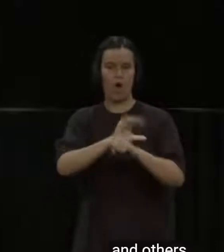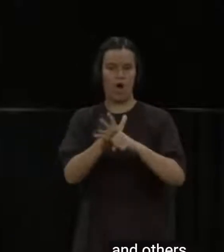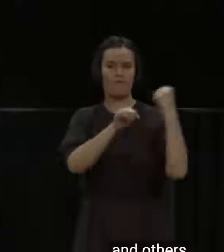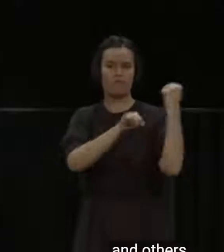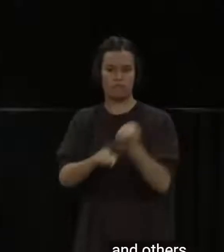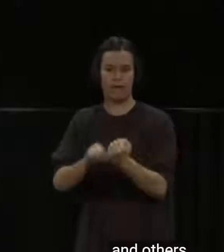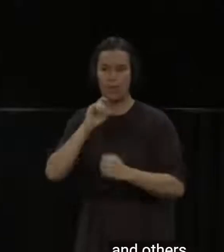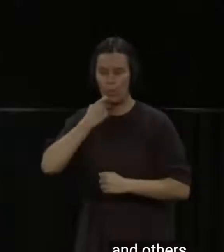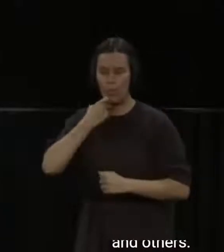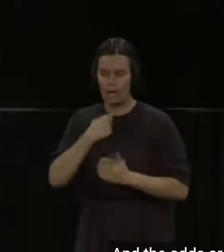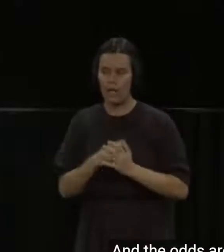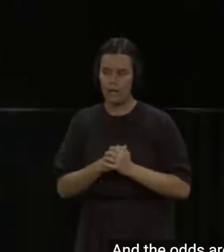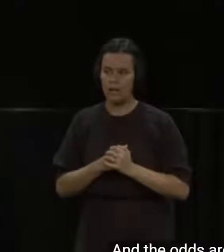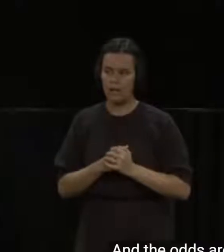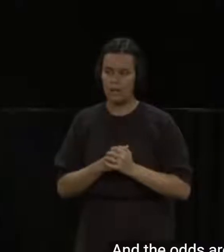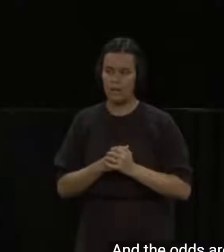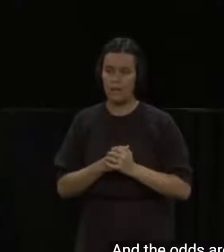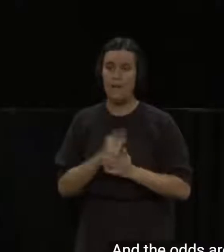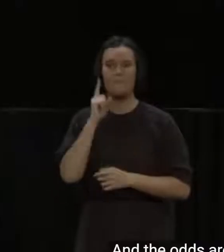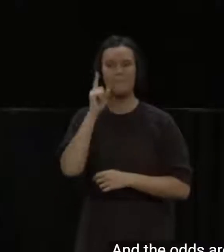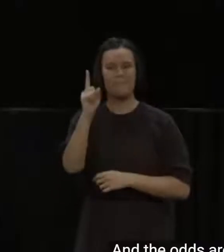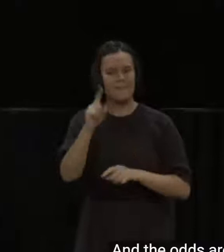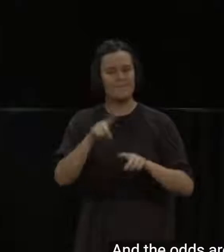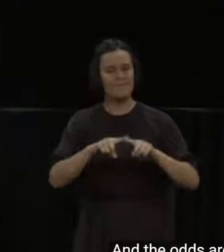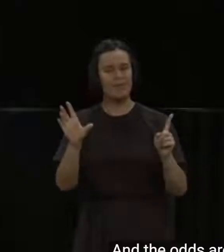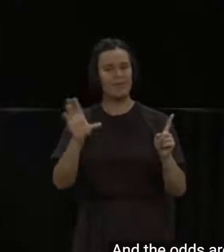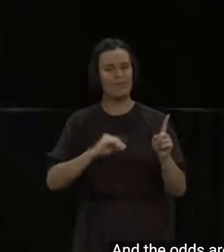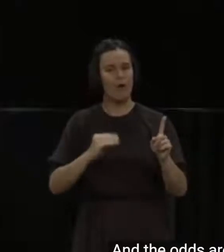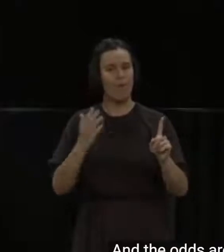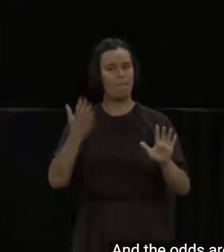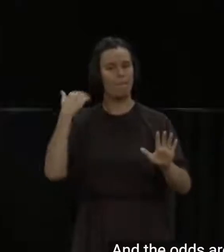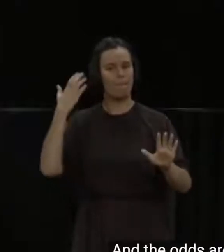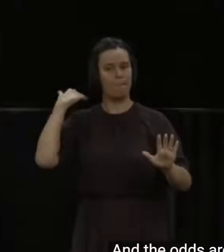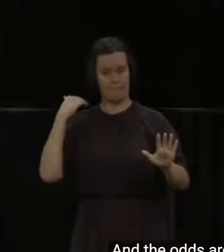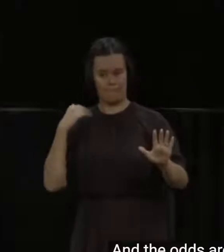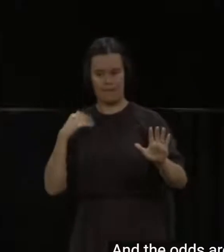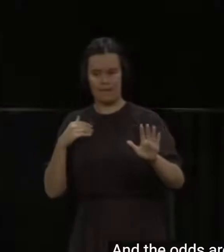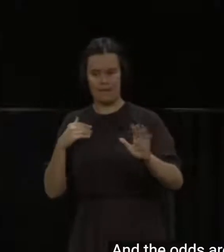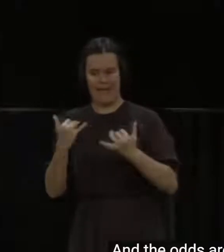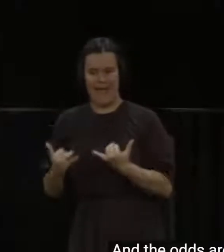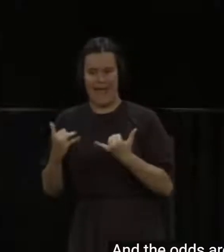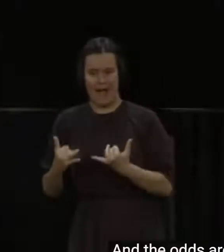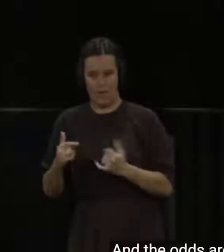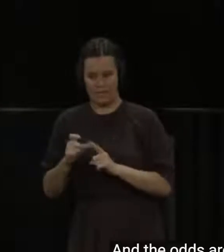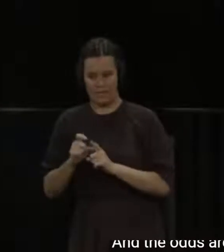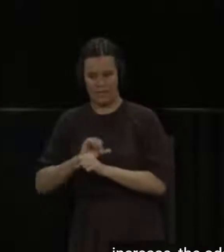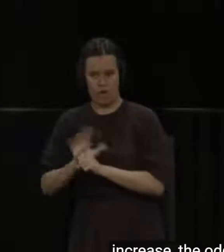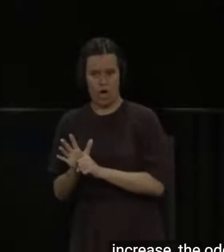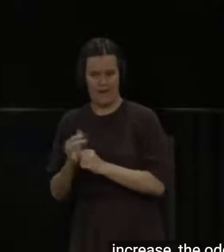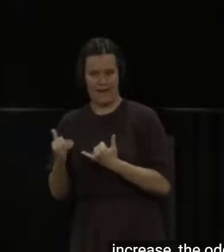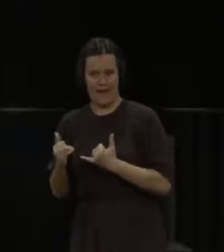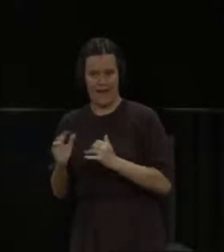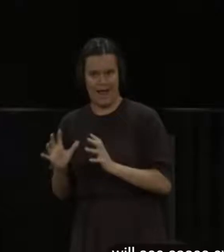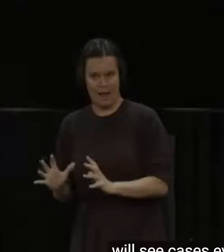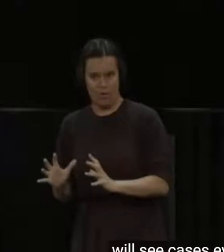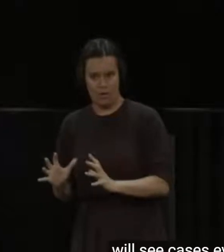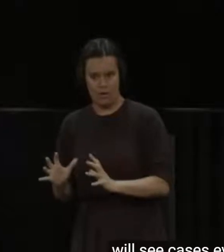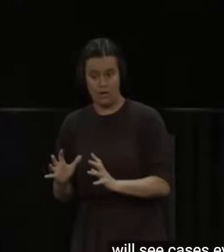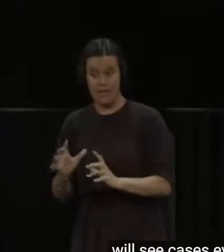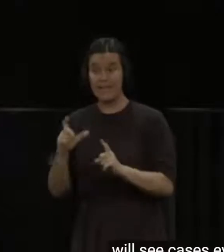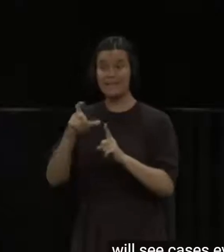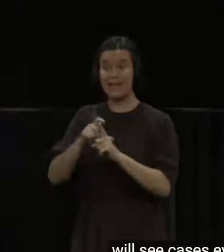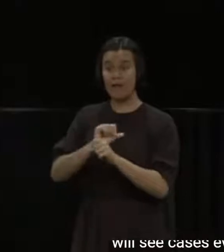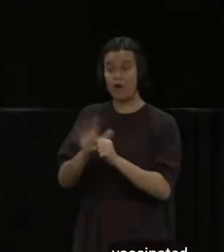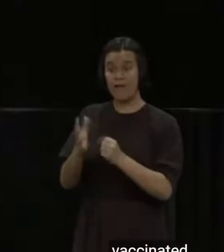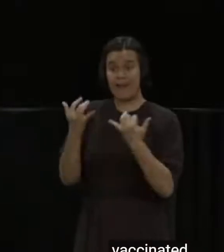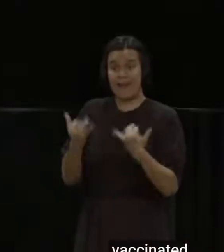in a sense, they're different from cases that you will see arising in the existing outbreak where we sort of know there will be a contact. The